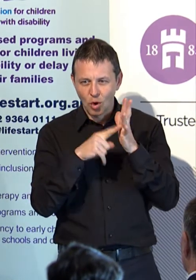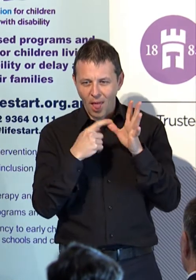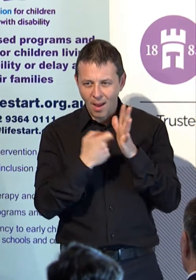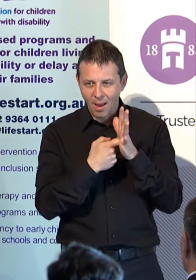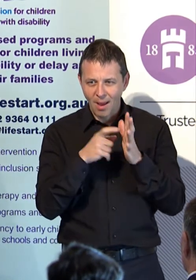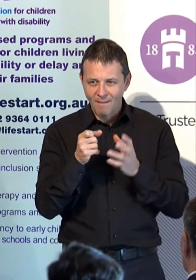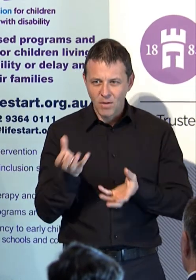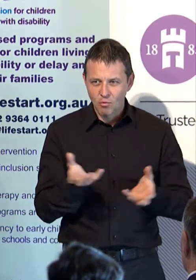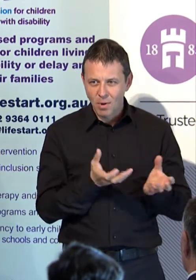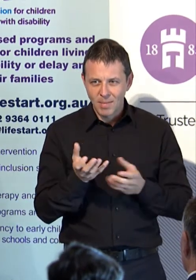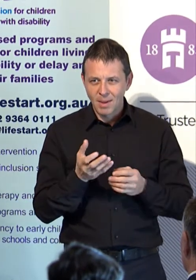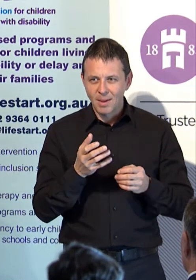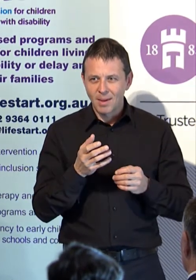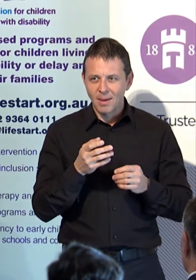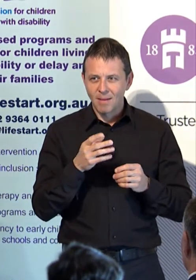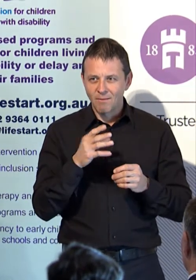front row,